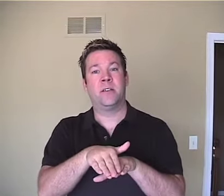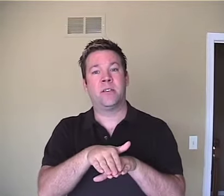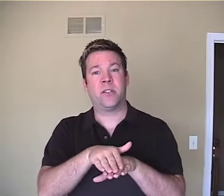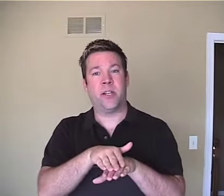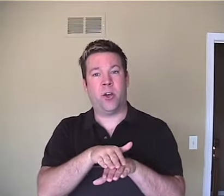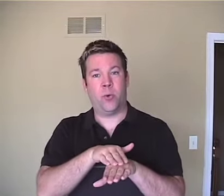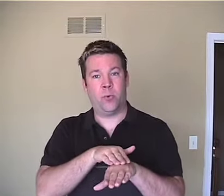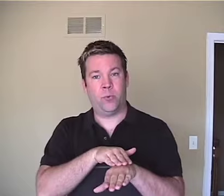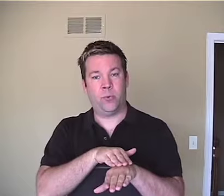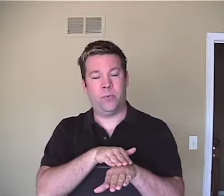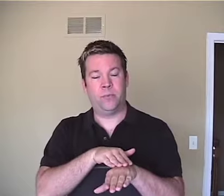Slow.